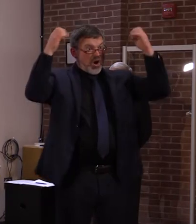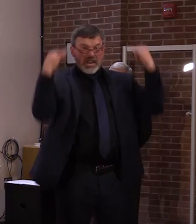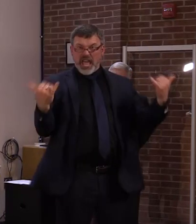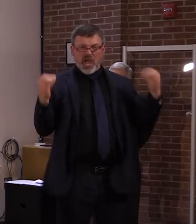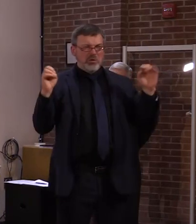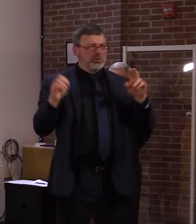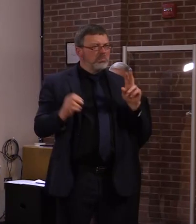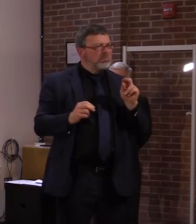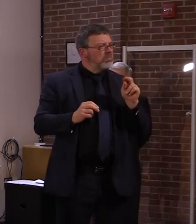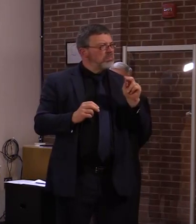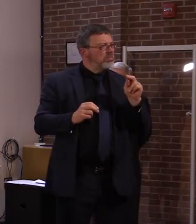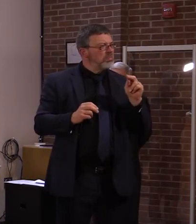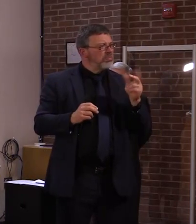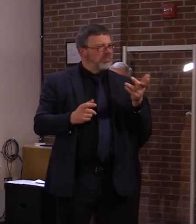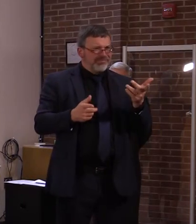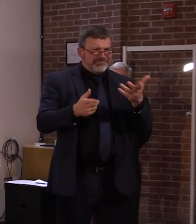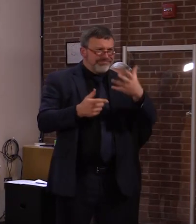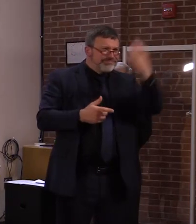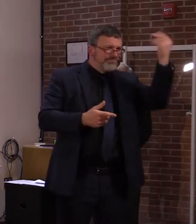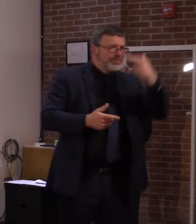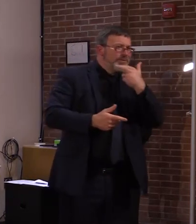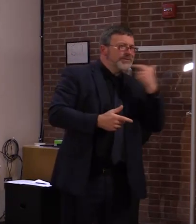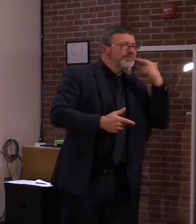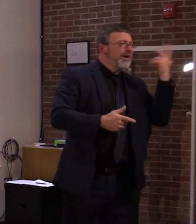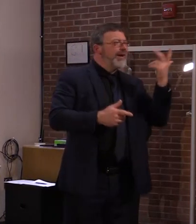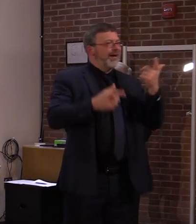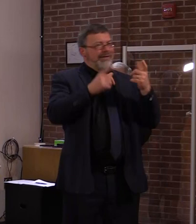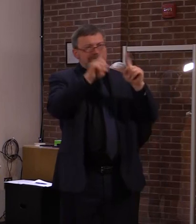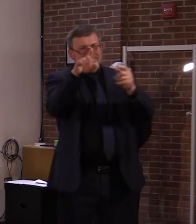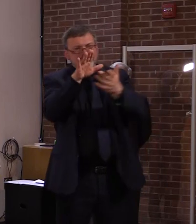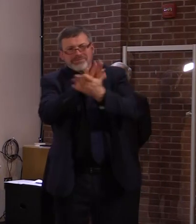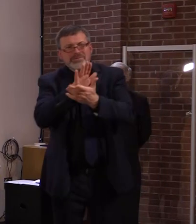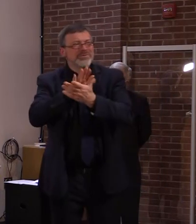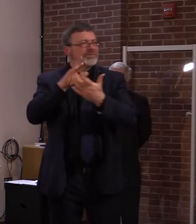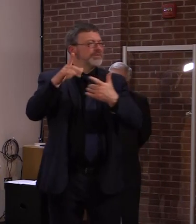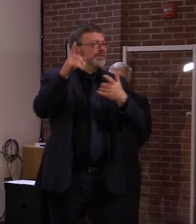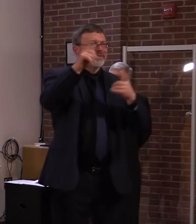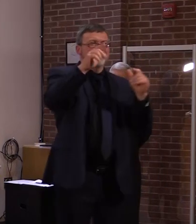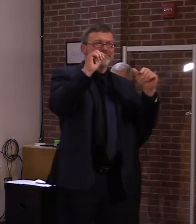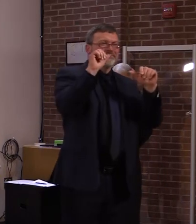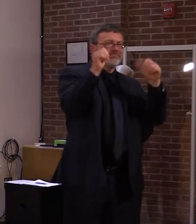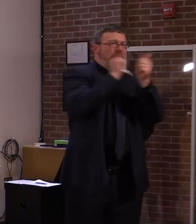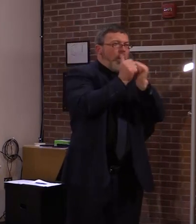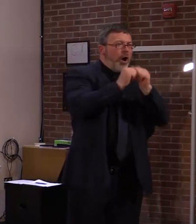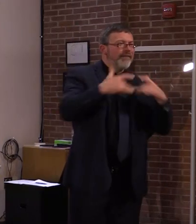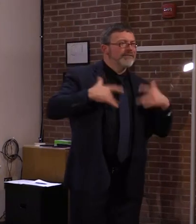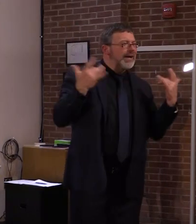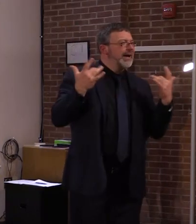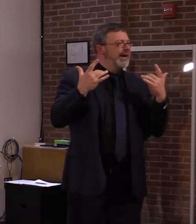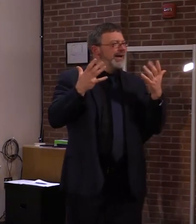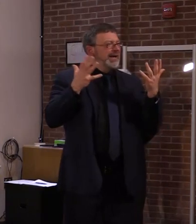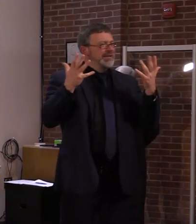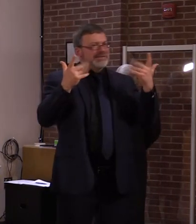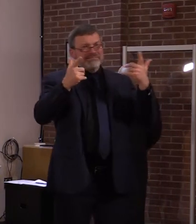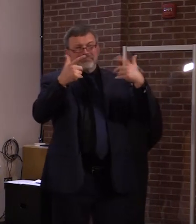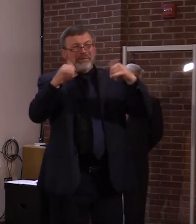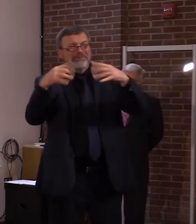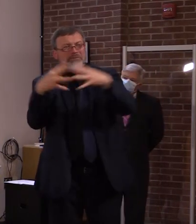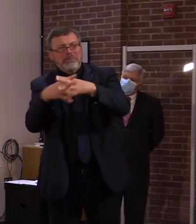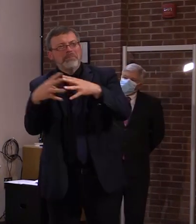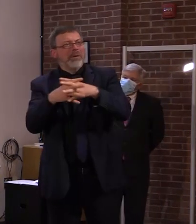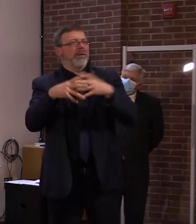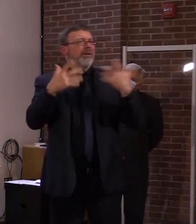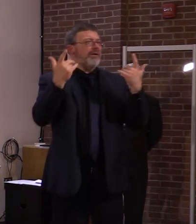to different events, maybe taking in a hockey game or a football game or a baseball game. I